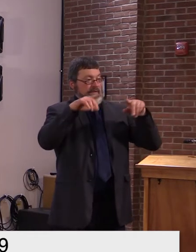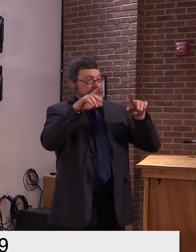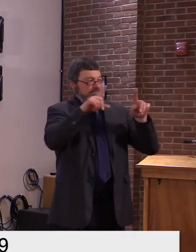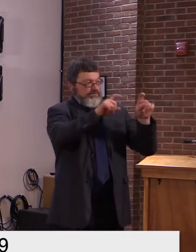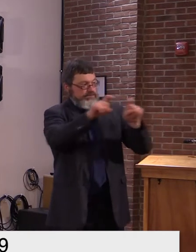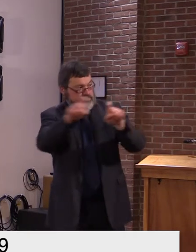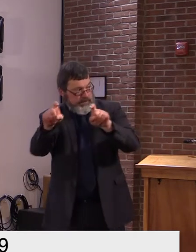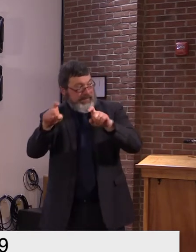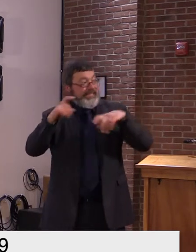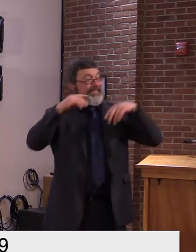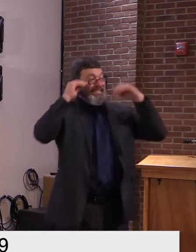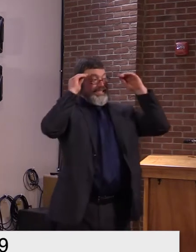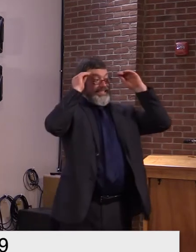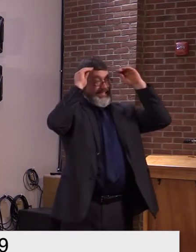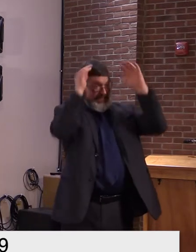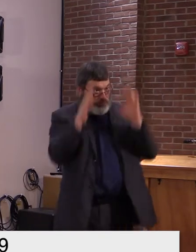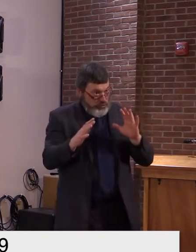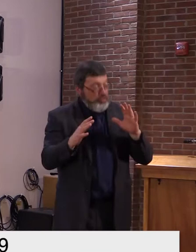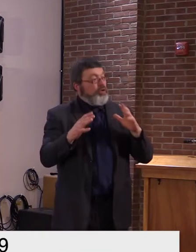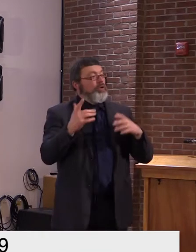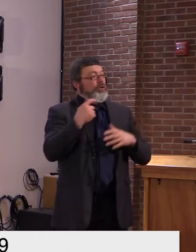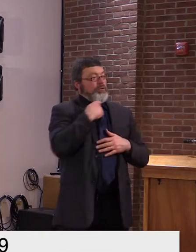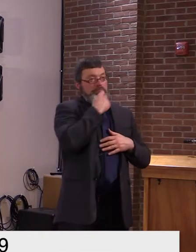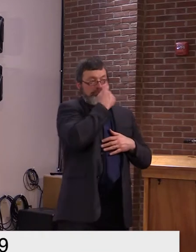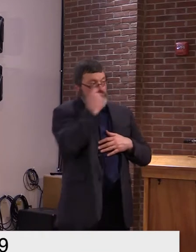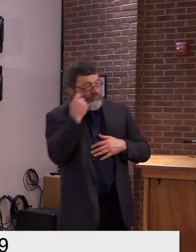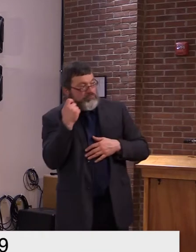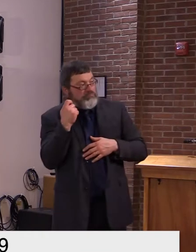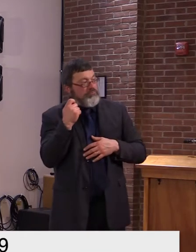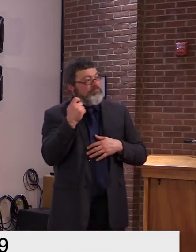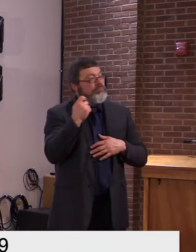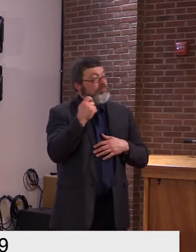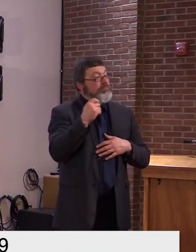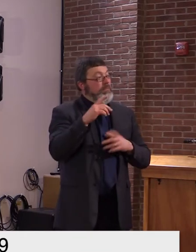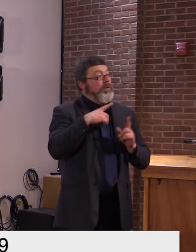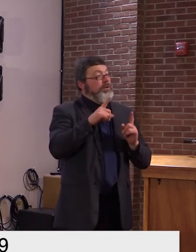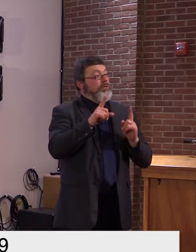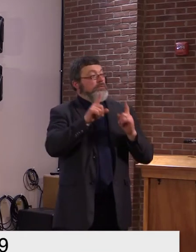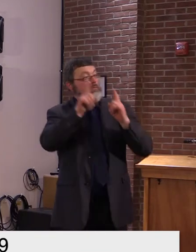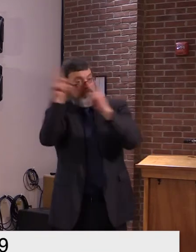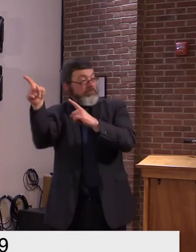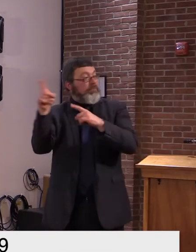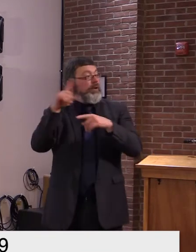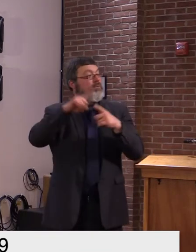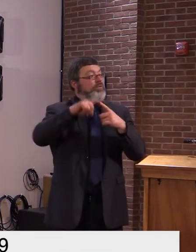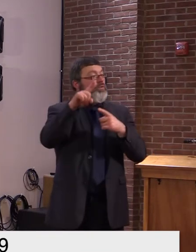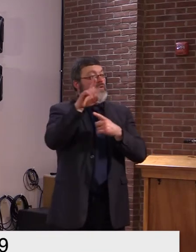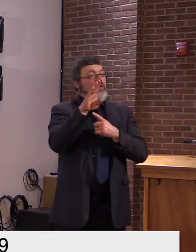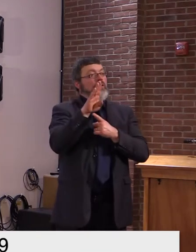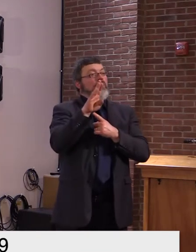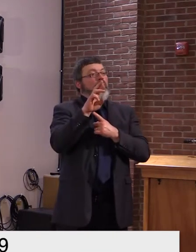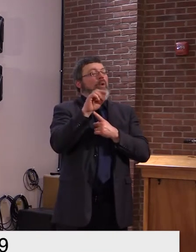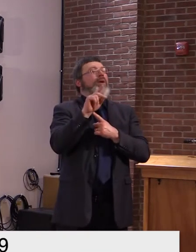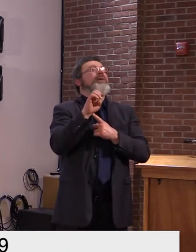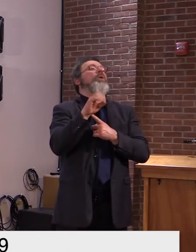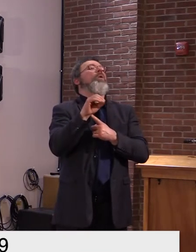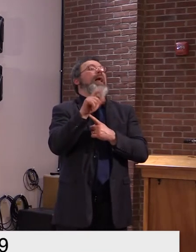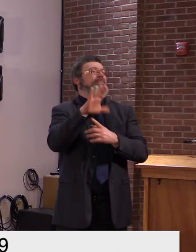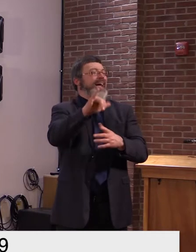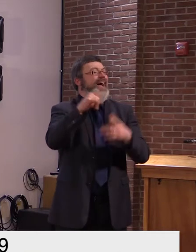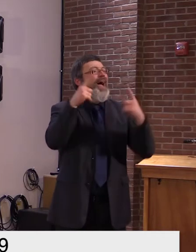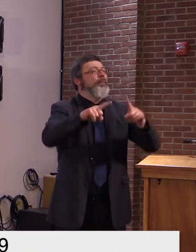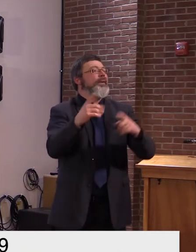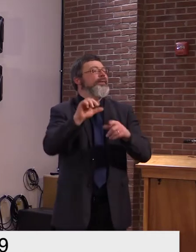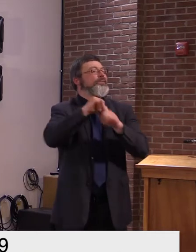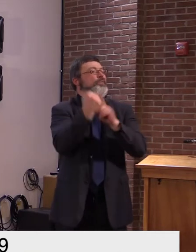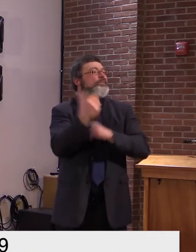Milton, we are going to be retesting those staff today. And for Barry, because they are already on break, we will retest